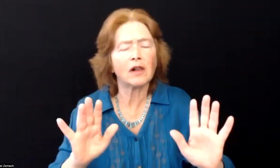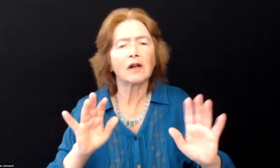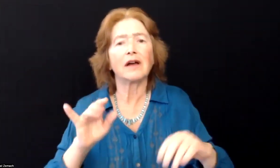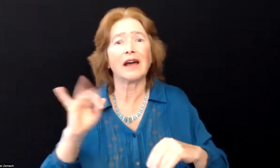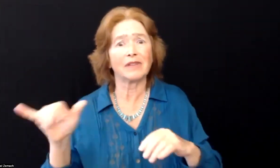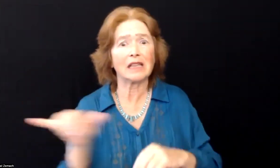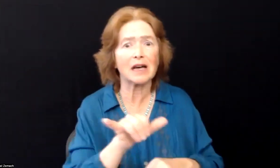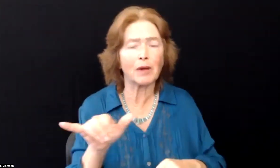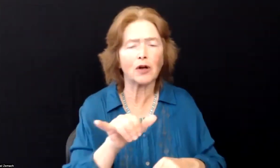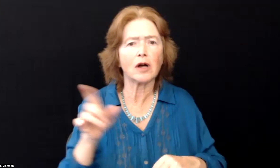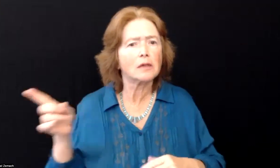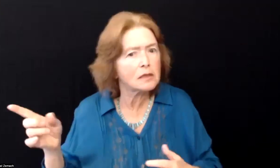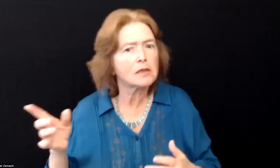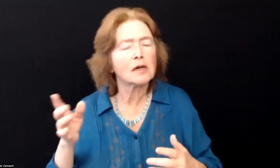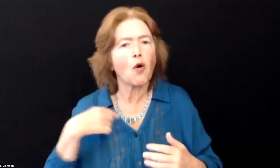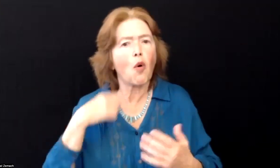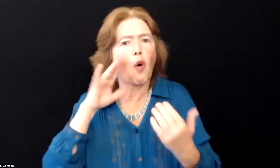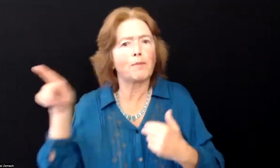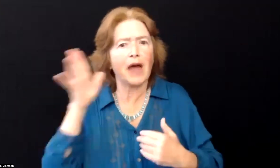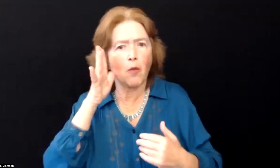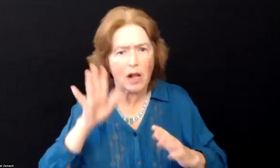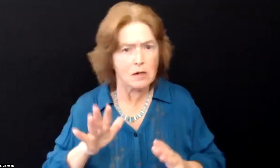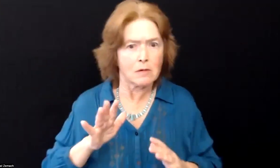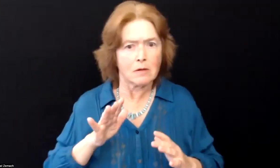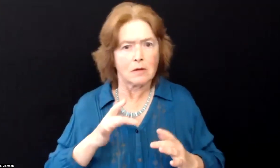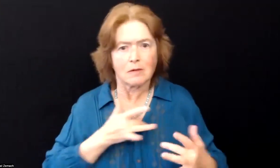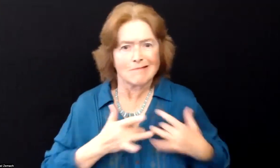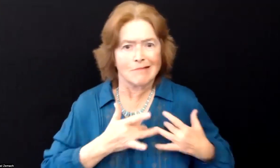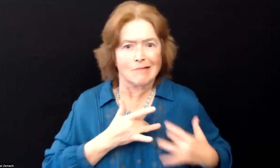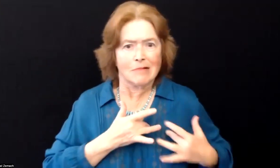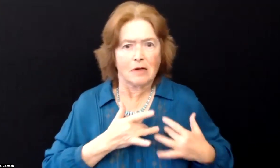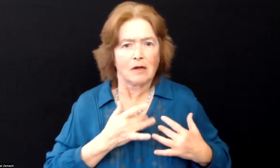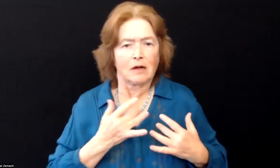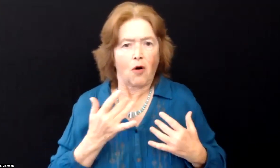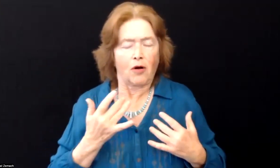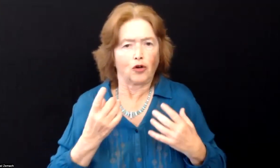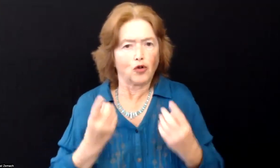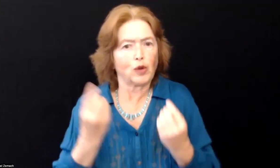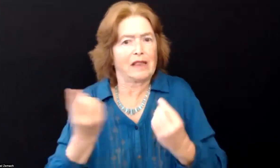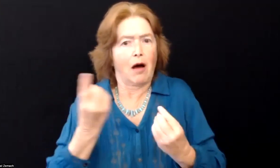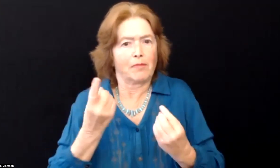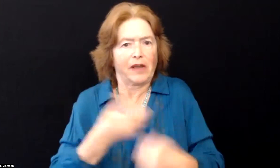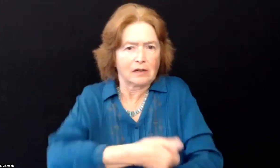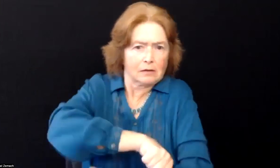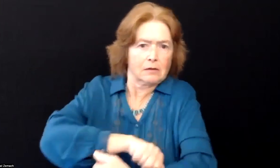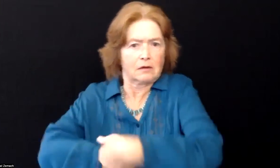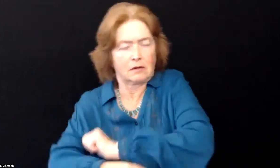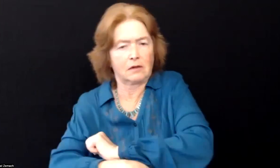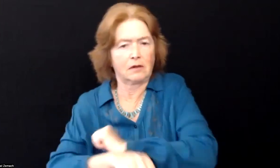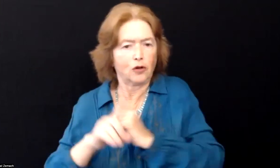different? If it's different, great. If it's the same, then that should bring up some concerns, and they may need to roll up their sleeves